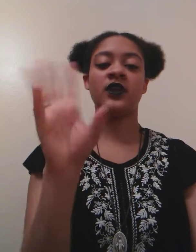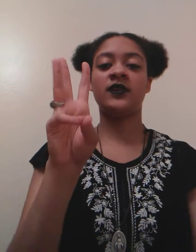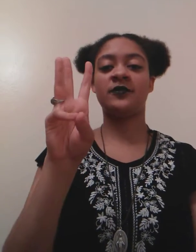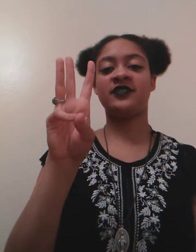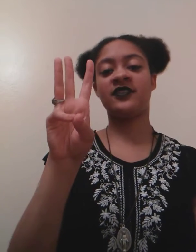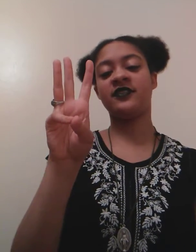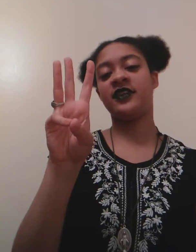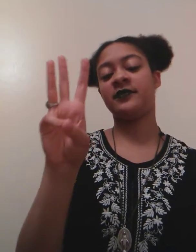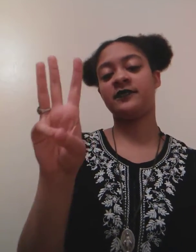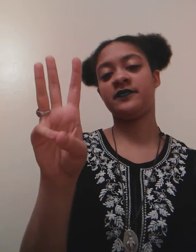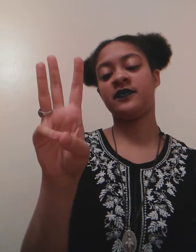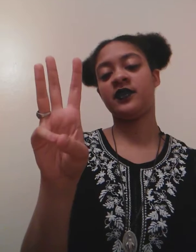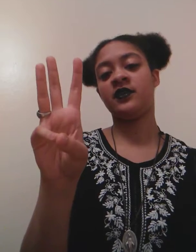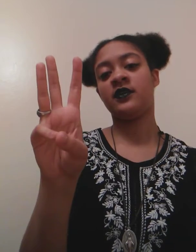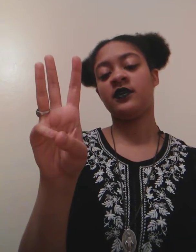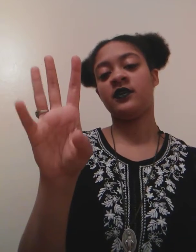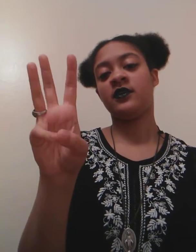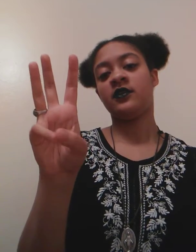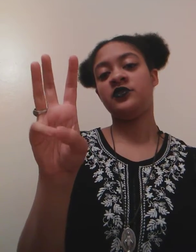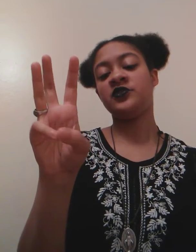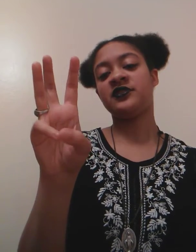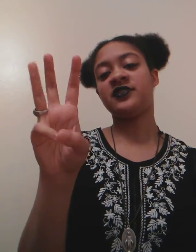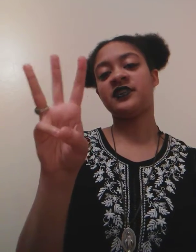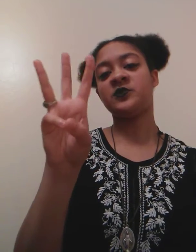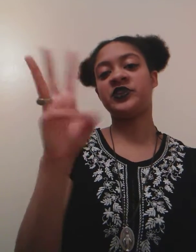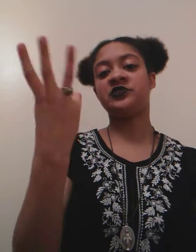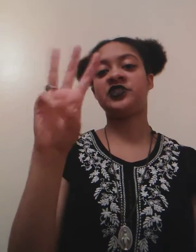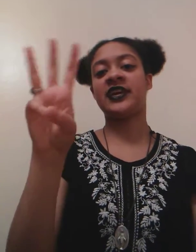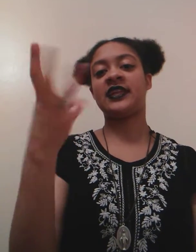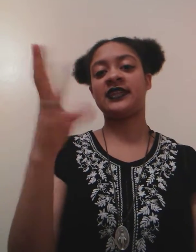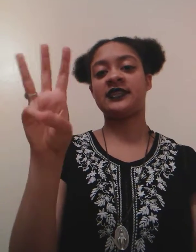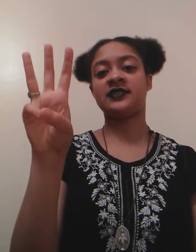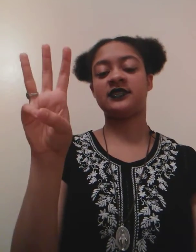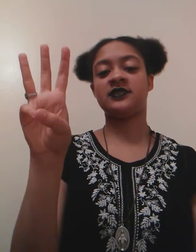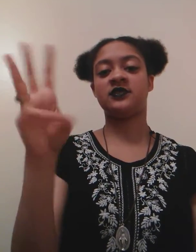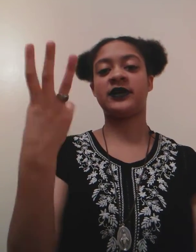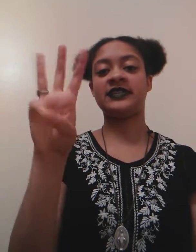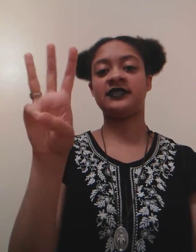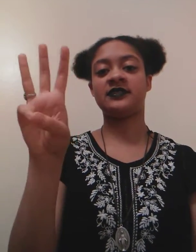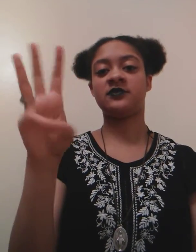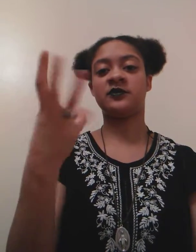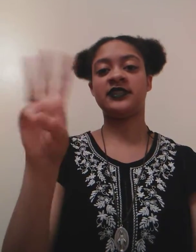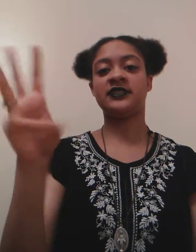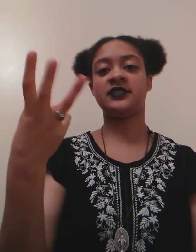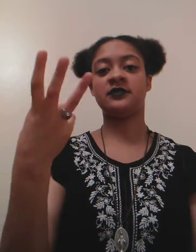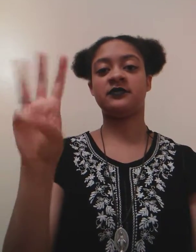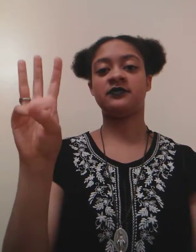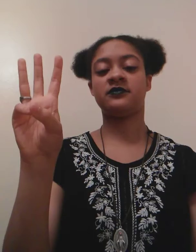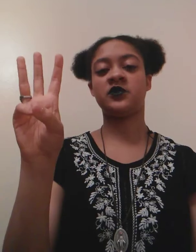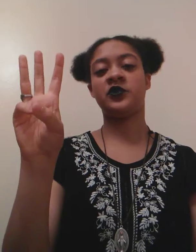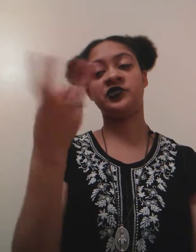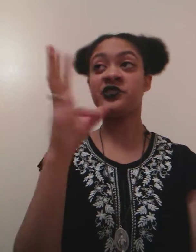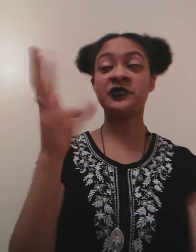And then with 16, you do the 6, but you shake it like this, twice. 1, 2. Or you could do it